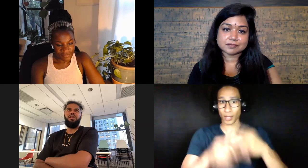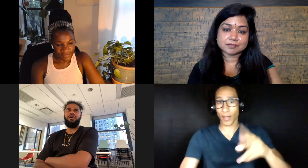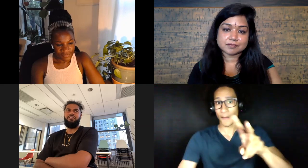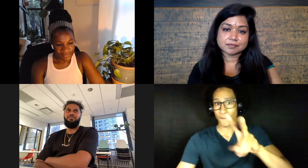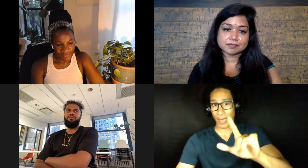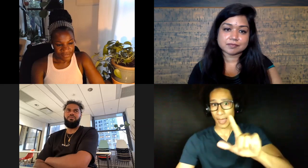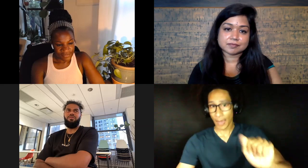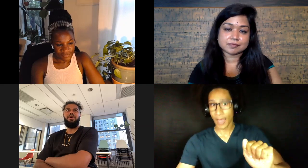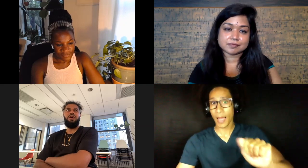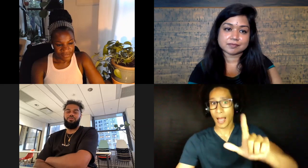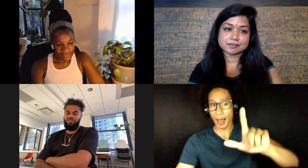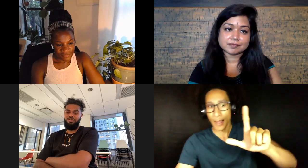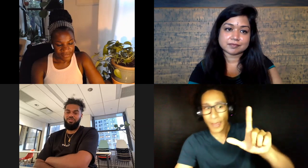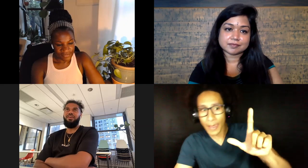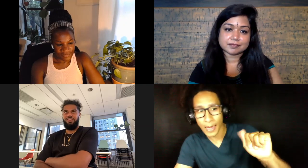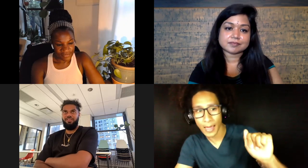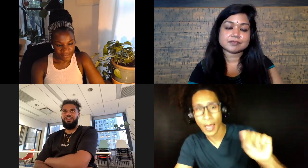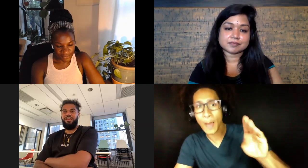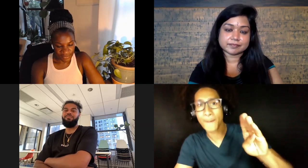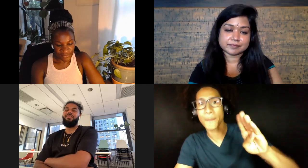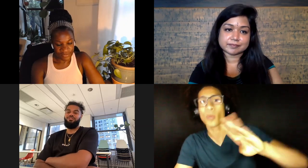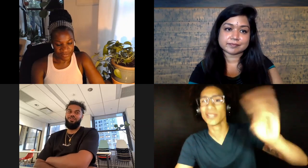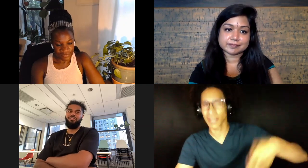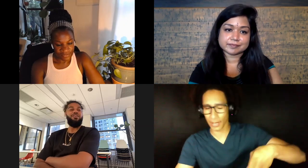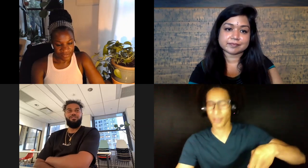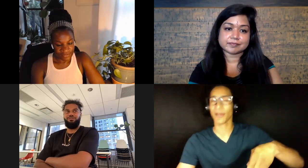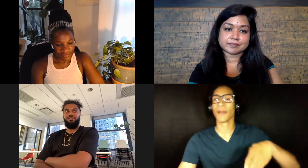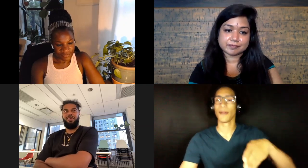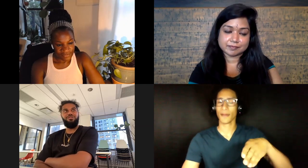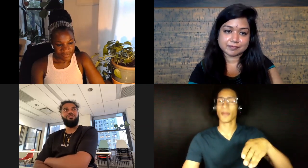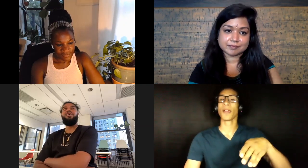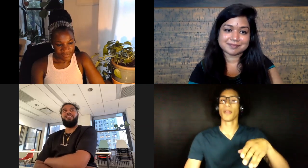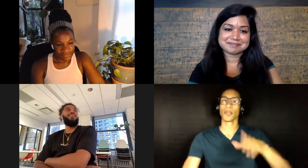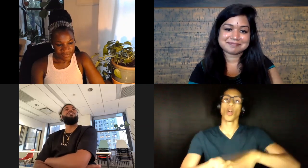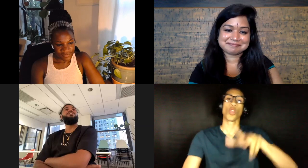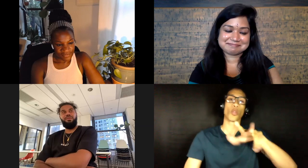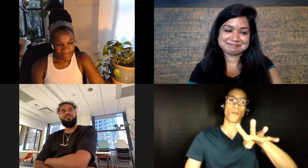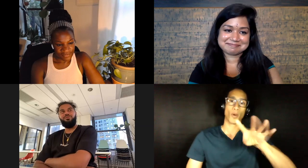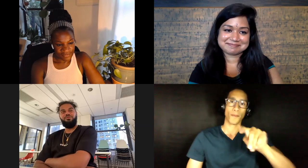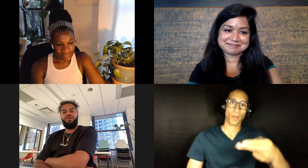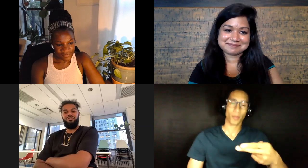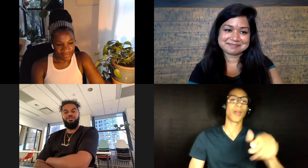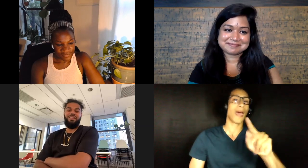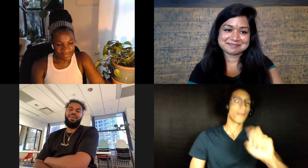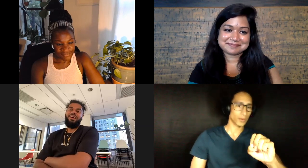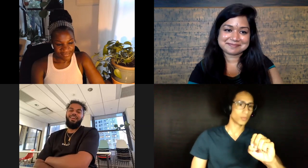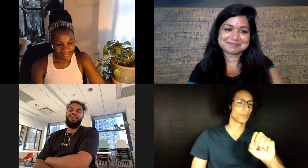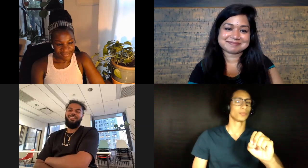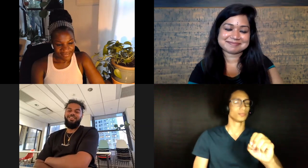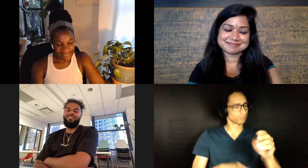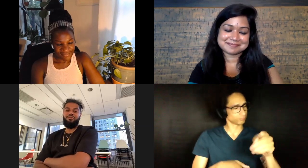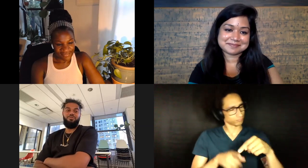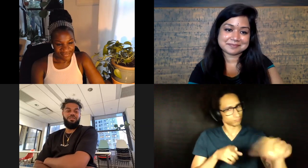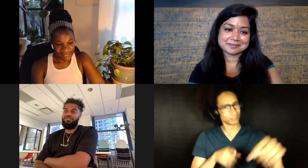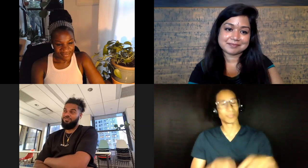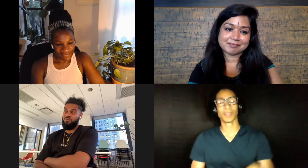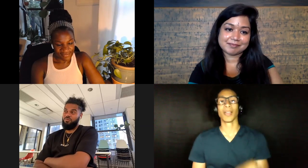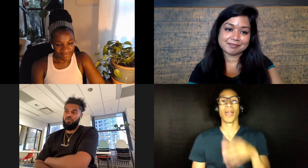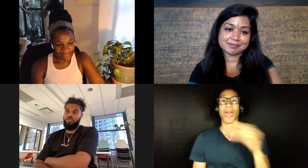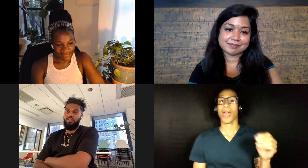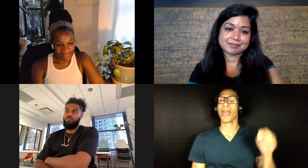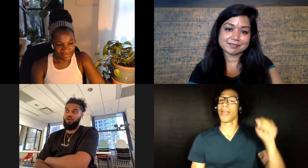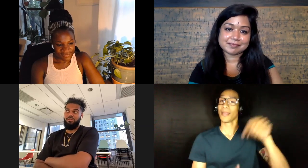And, it was kind of depressing, and it stopped me from wanting to make stuff. And as soon as I got my date of oath and I was able to